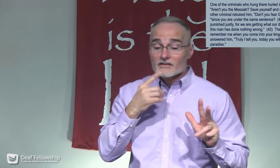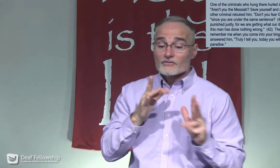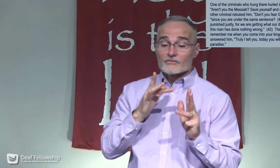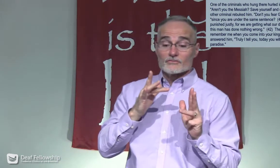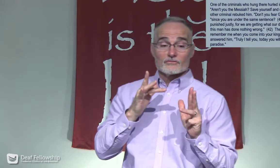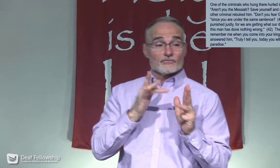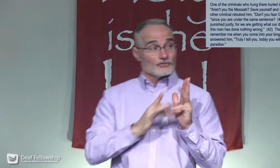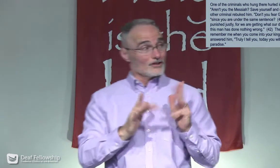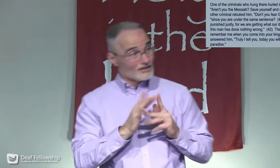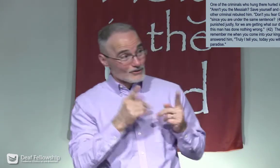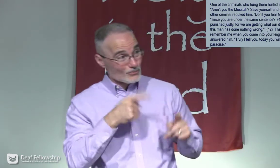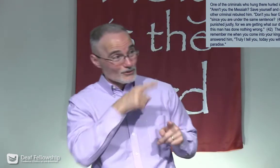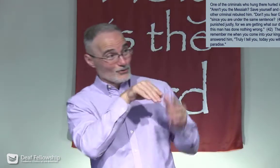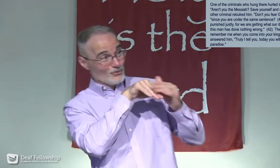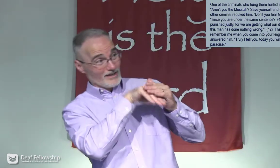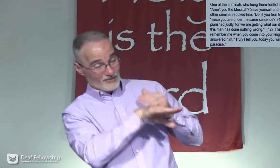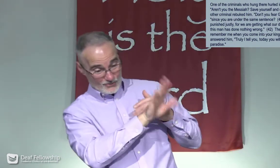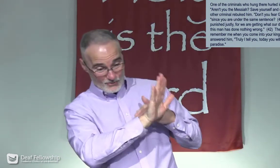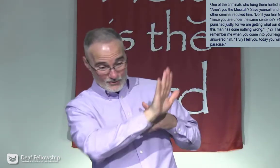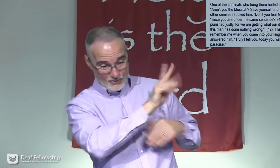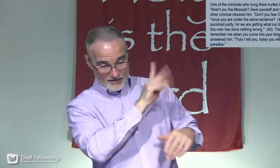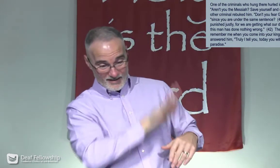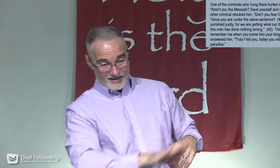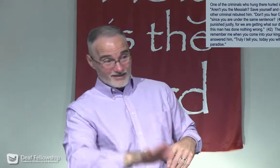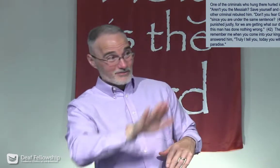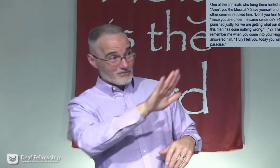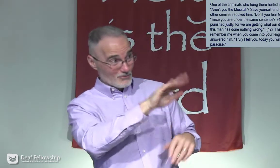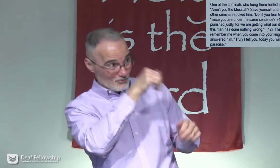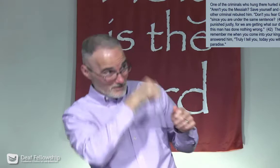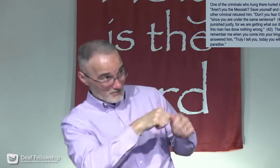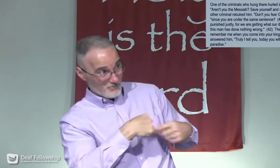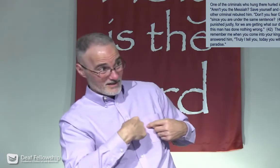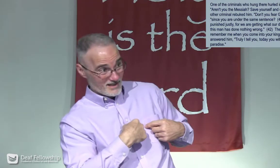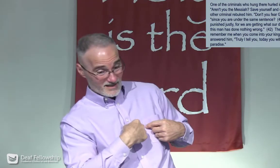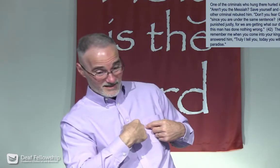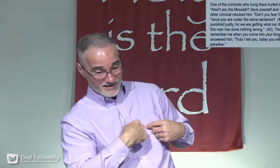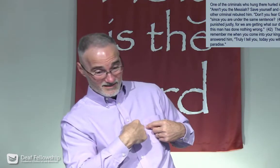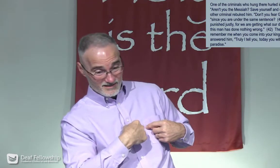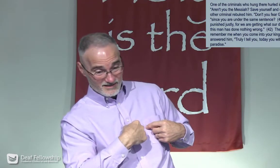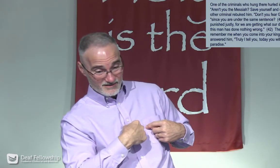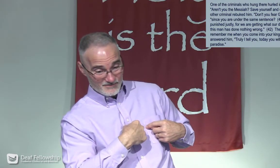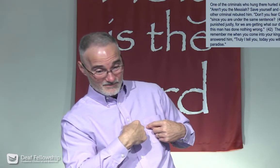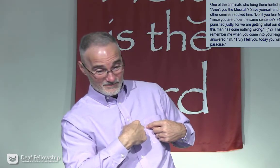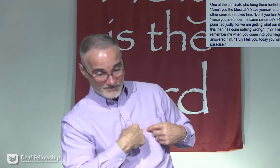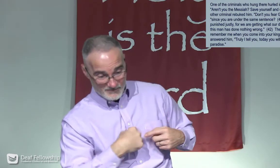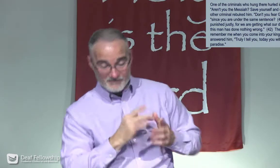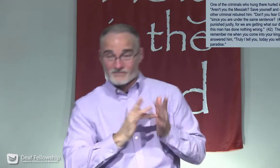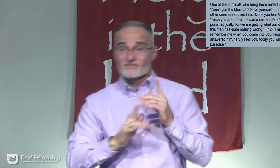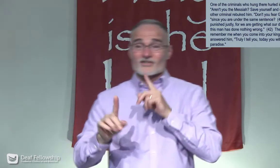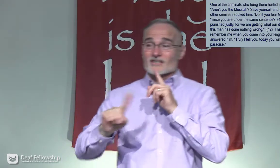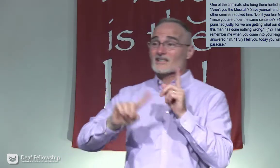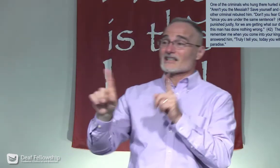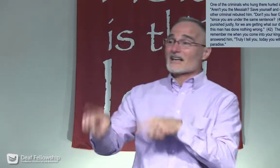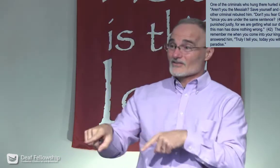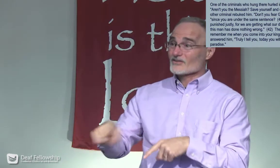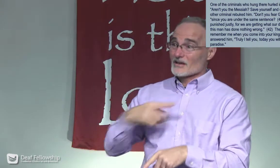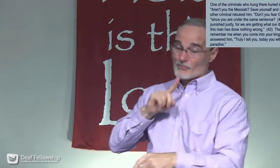Then he said, "Jesus, remember me when you come into your kingdom."